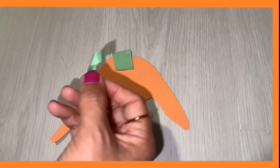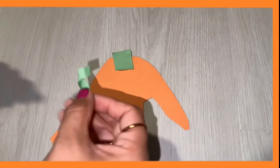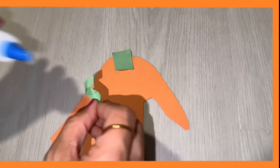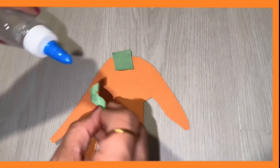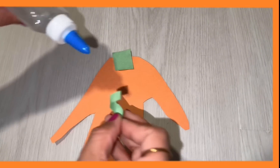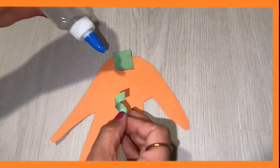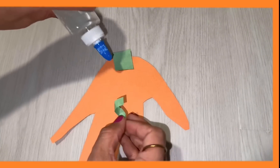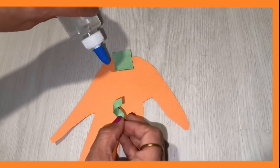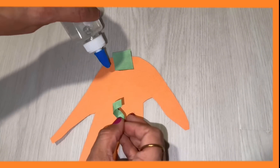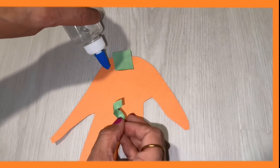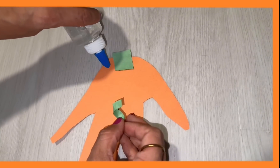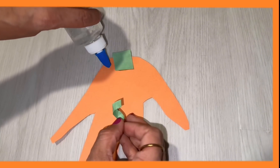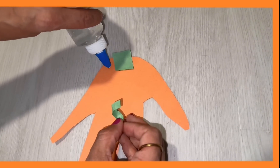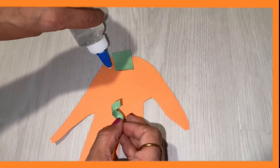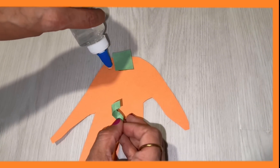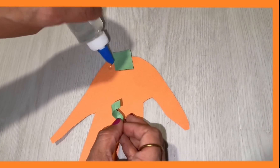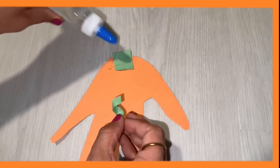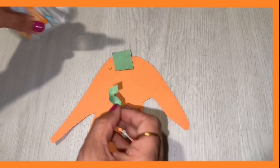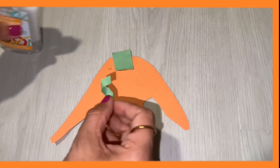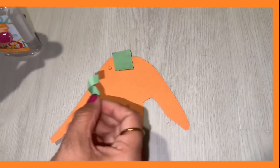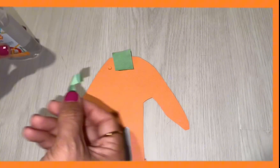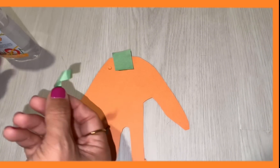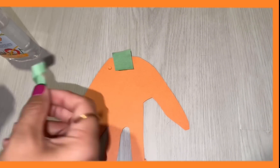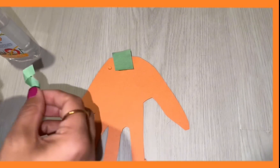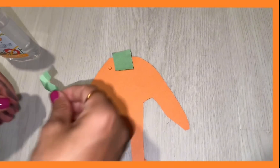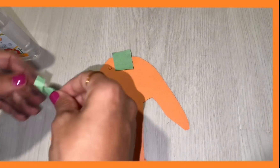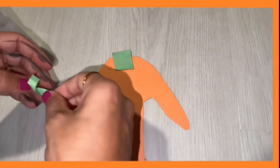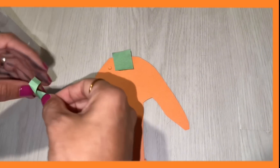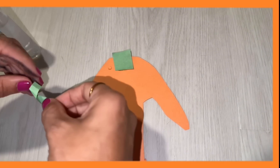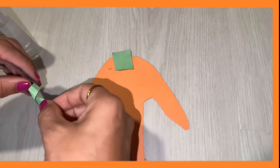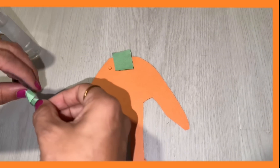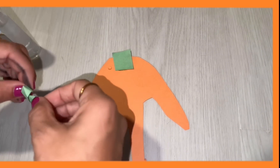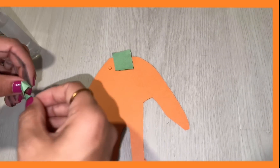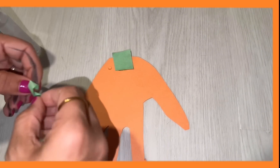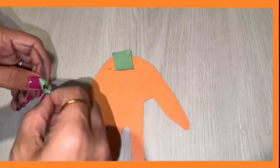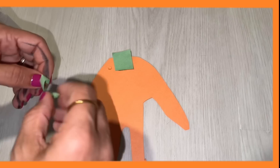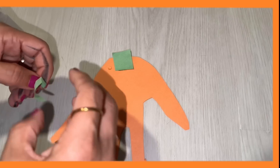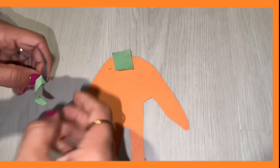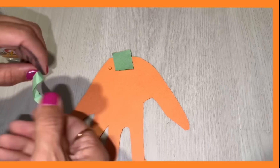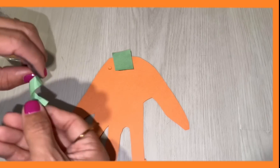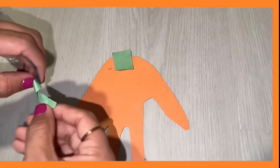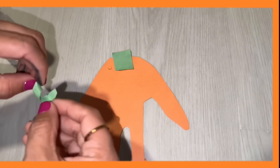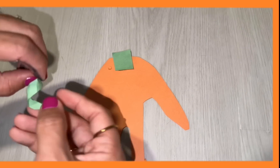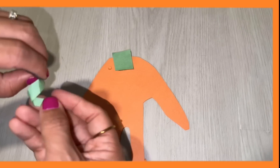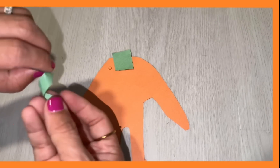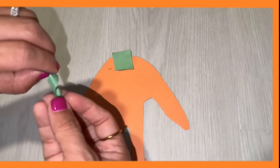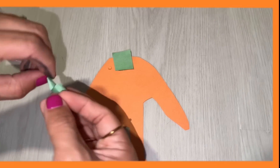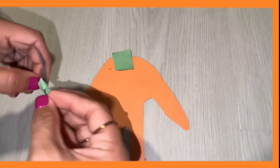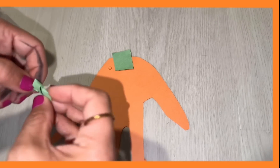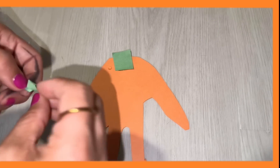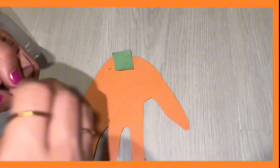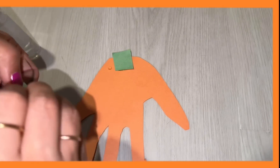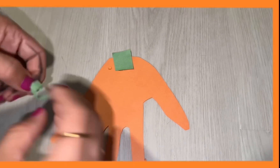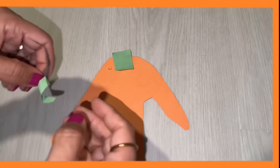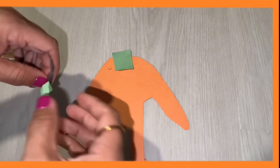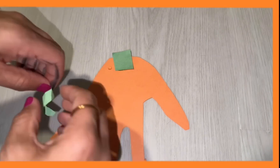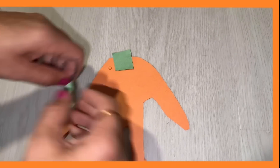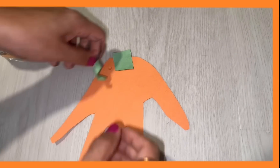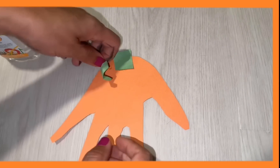We're going to add some glue to add to the curly leaves. And if the curls just become undone,